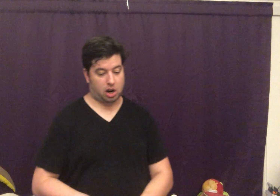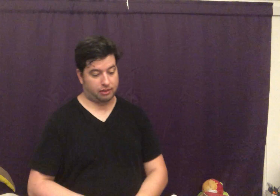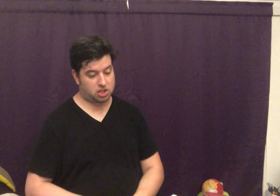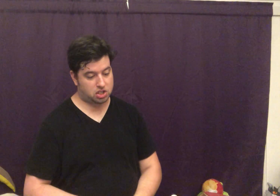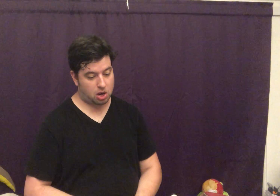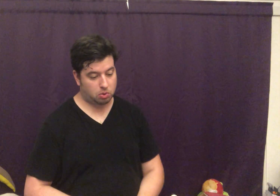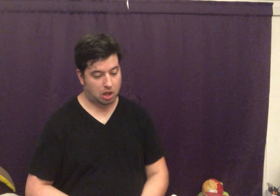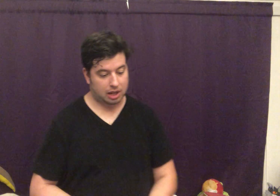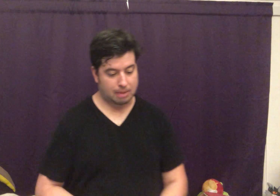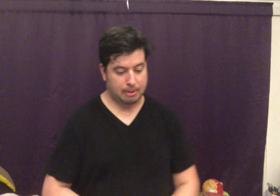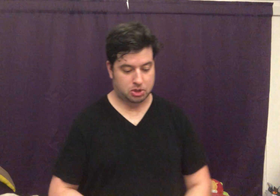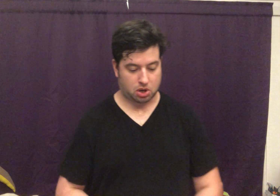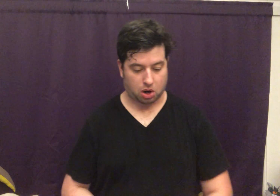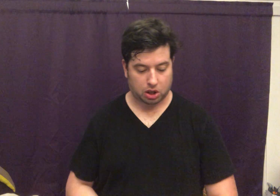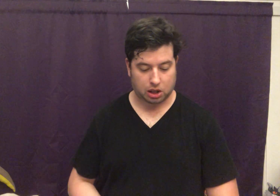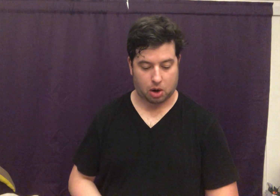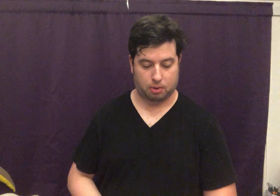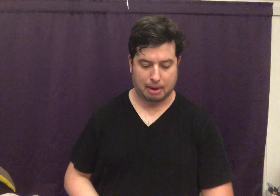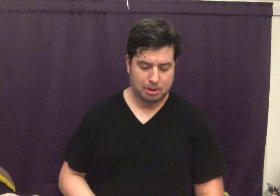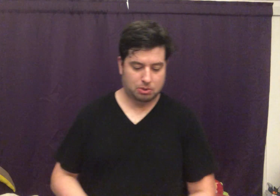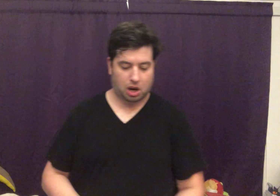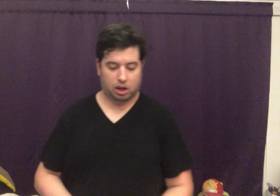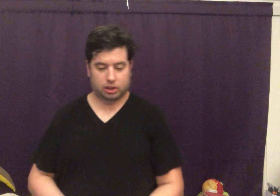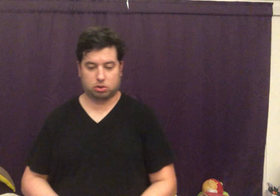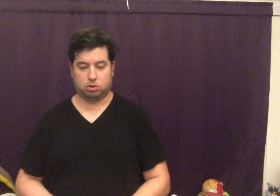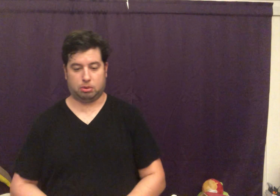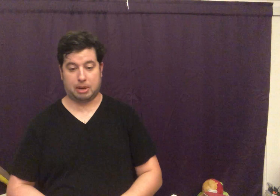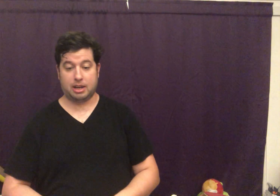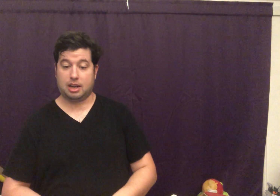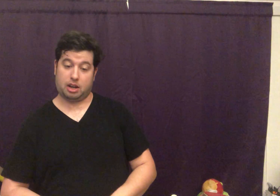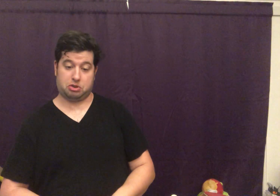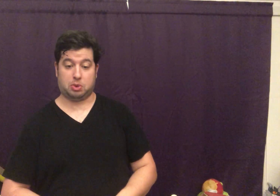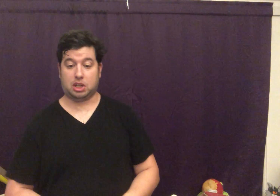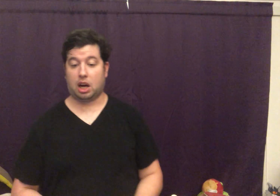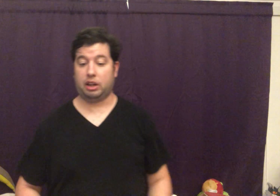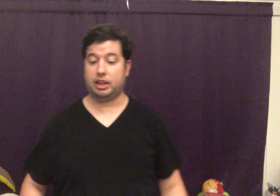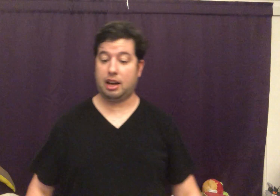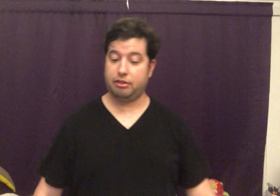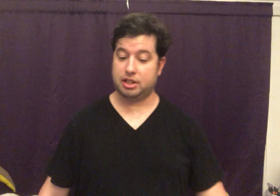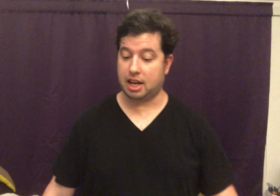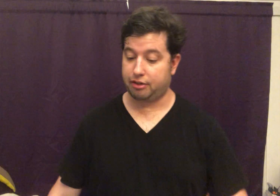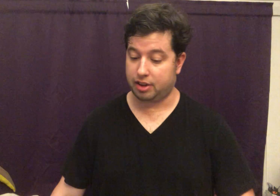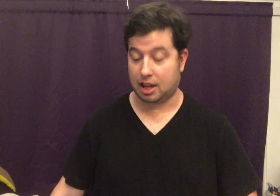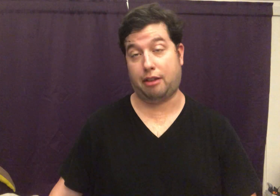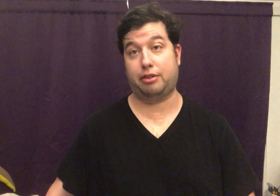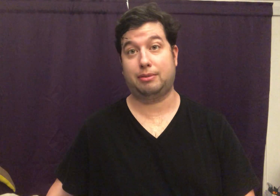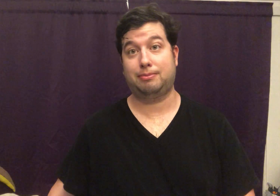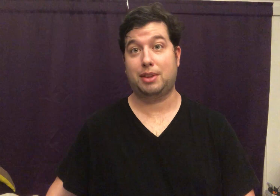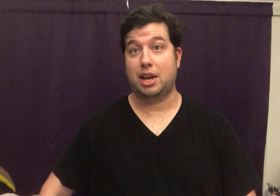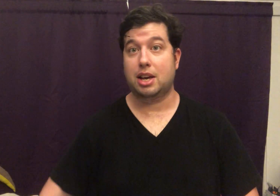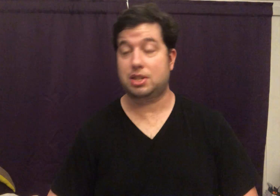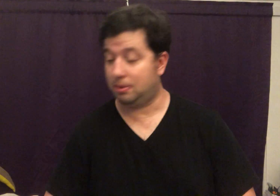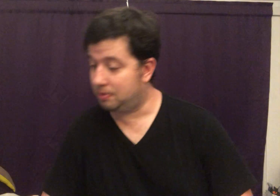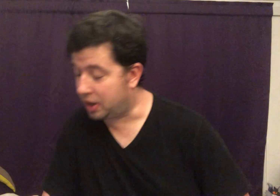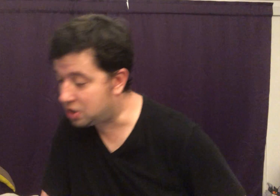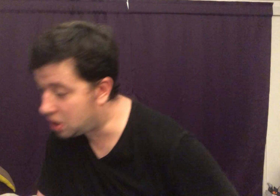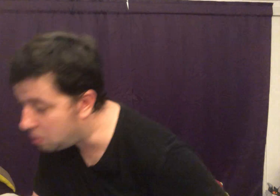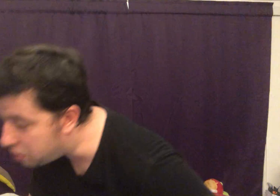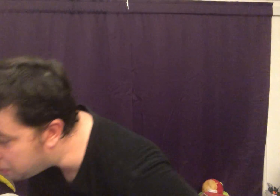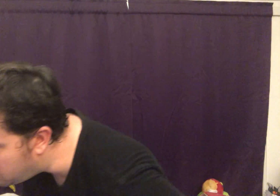of stone. Lock them up so they're all alone. Maybe you'd call it cruel, but others would call it love. Tough love. So let's go